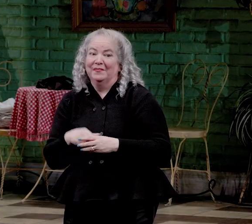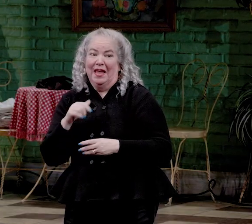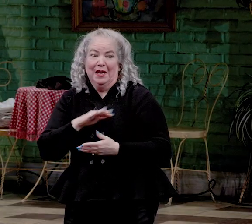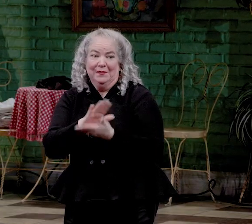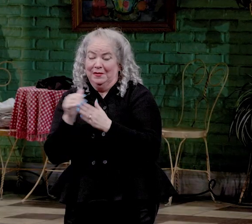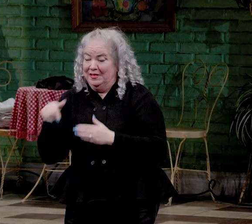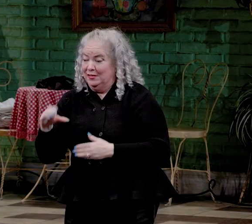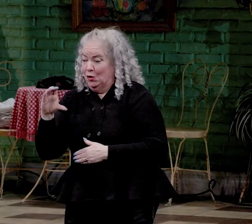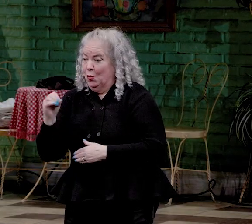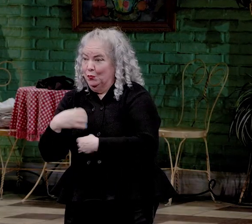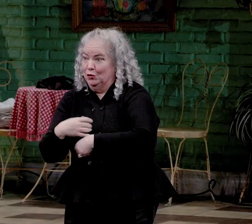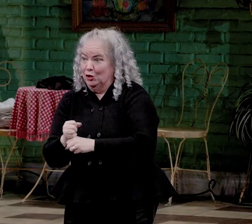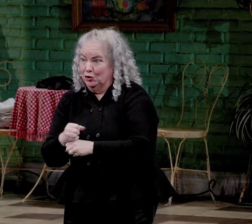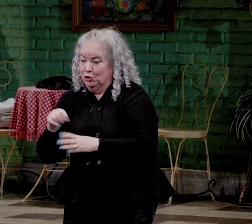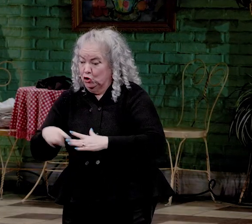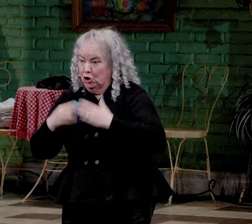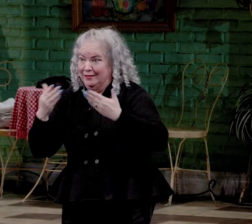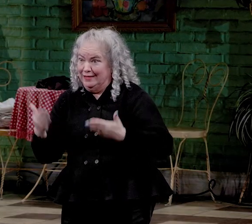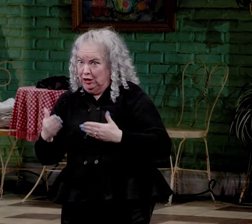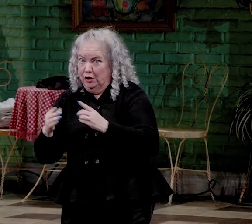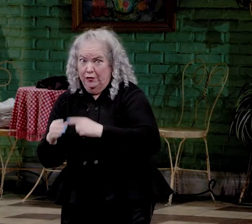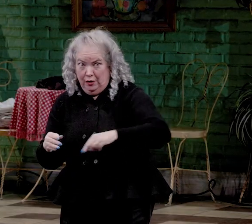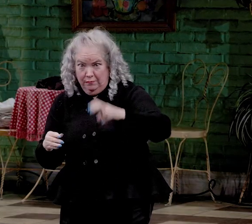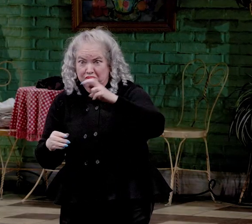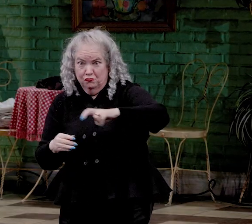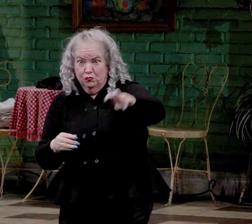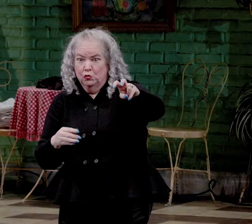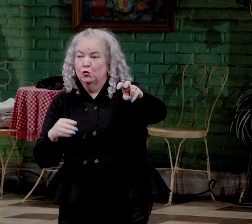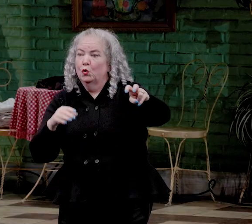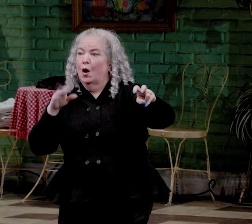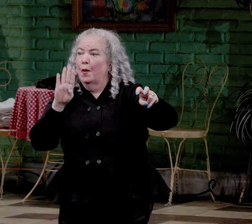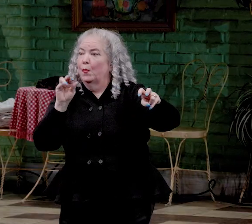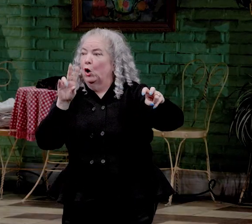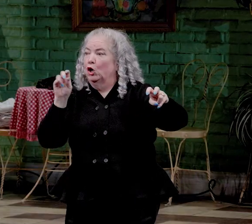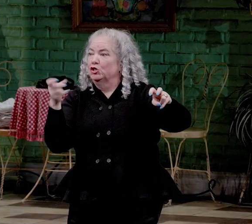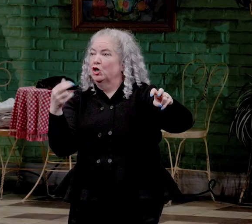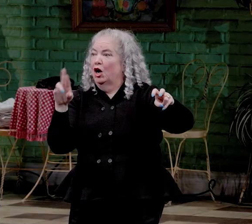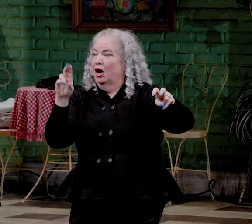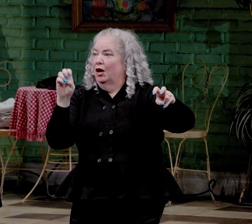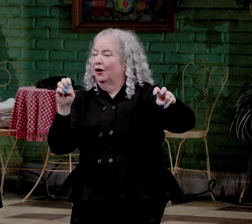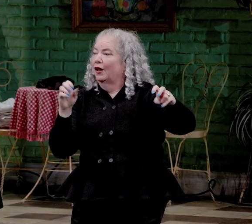co-production, which will go from Geva on to Berkshire Theater.